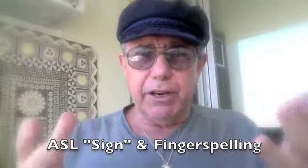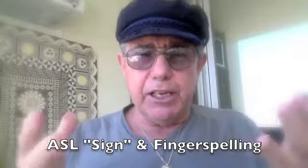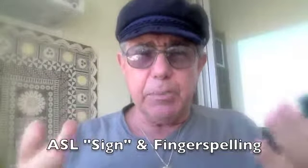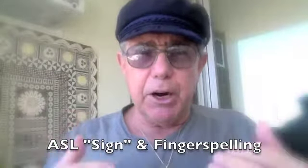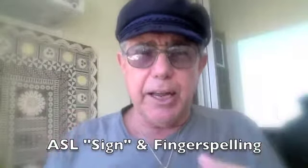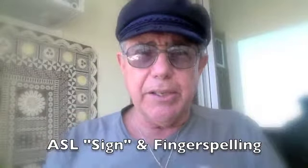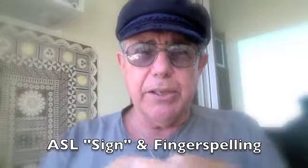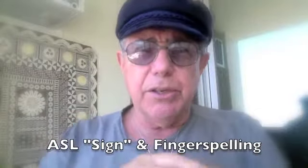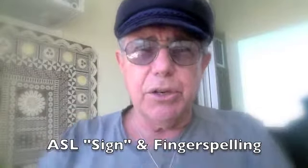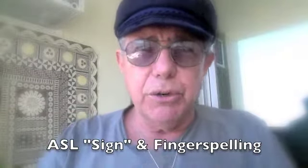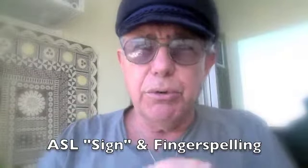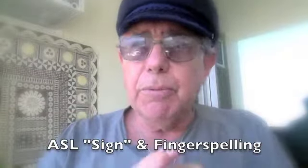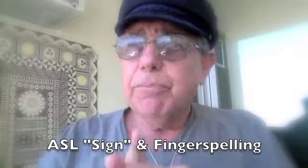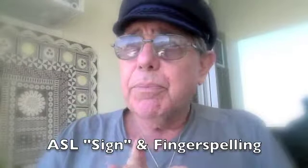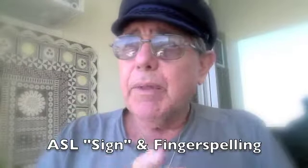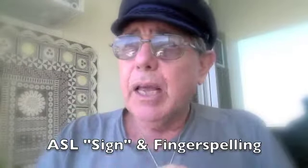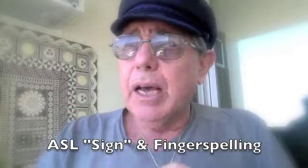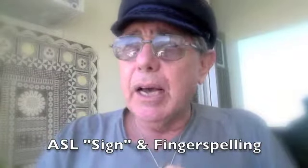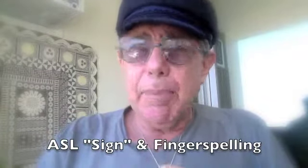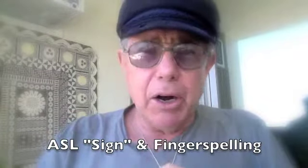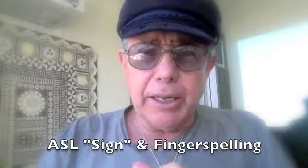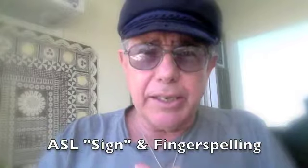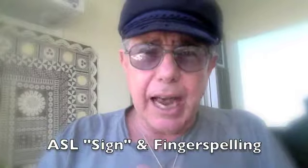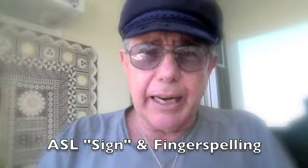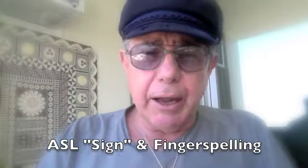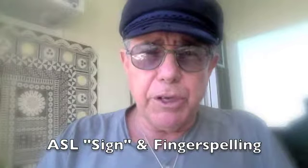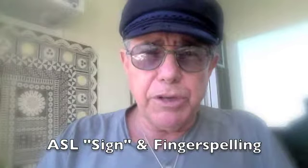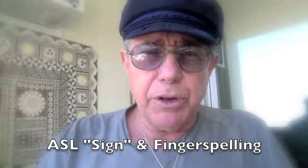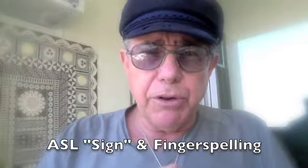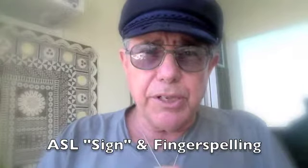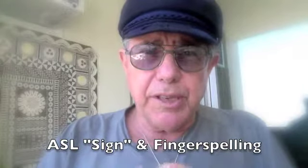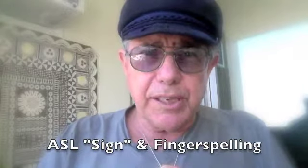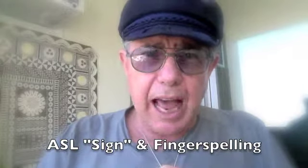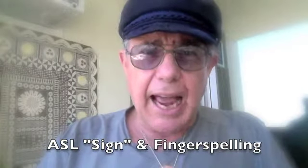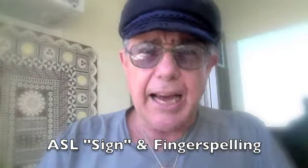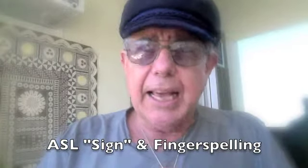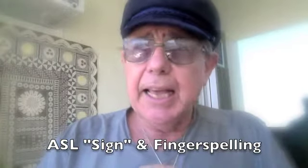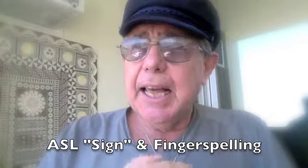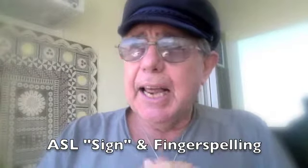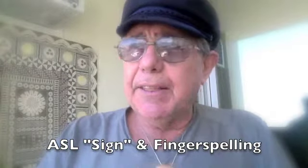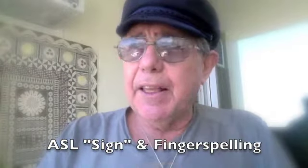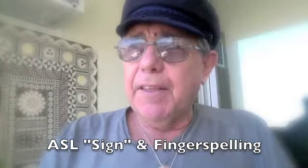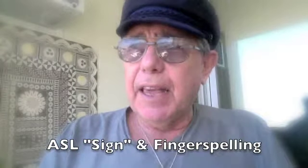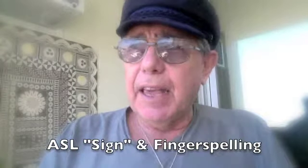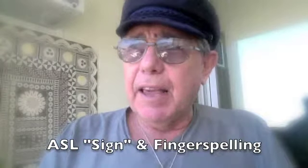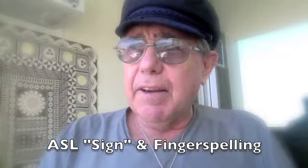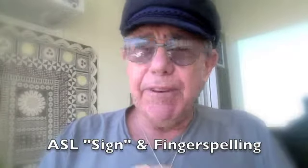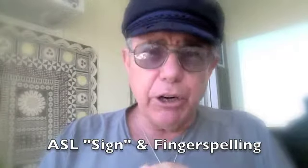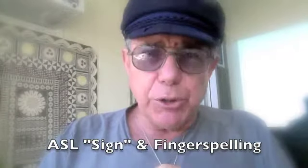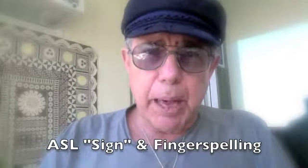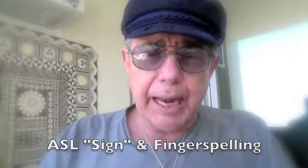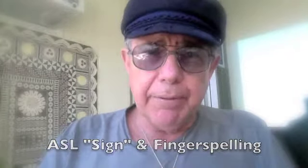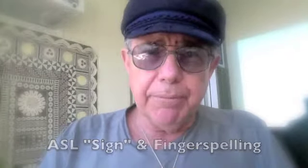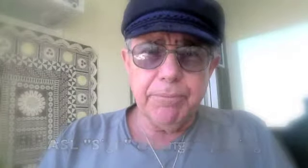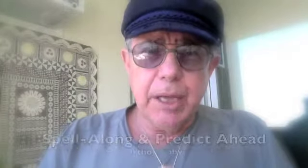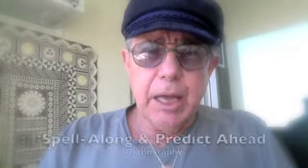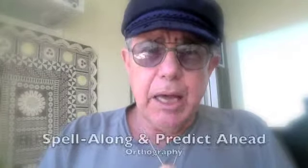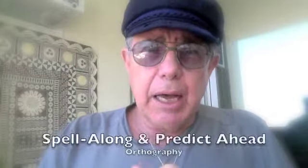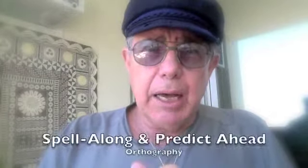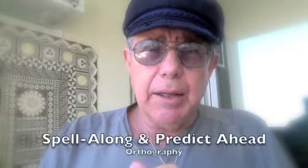or lived experiences to American Sign Language. So you'll see the sign and then the finger